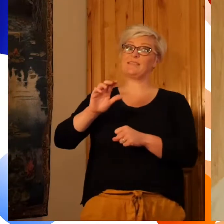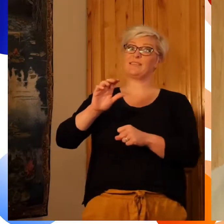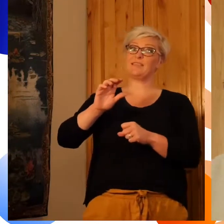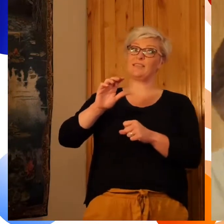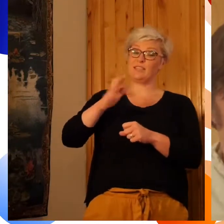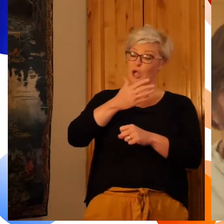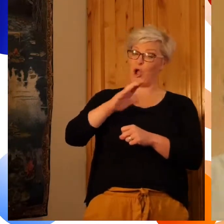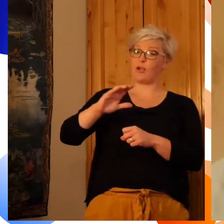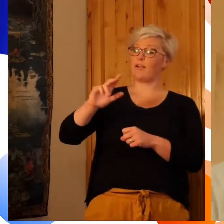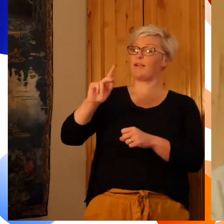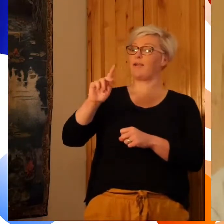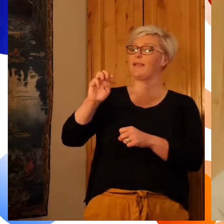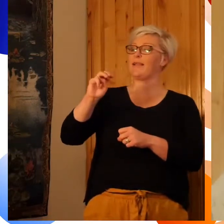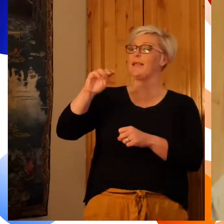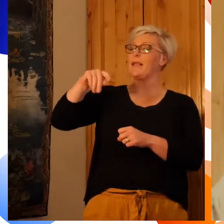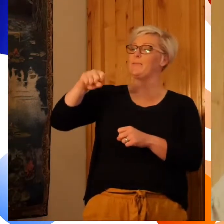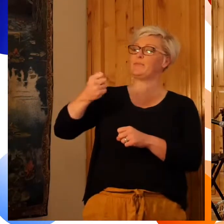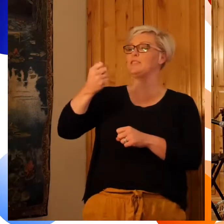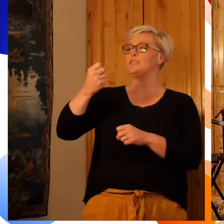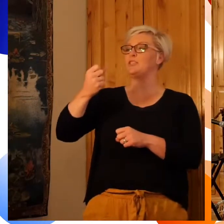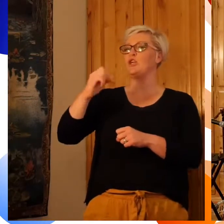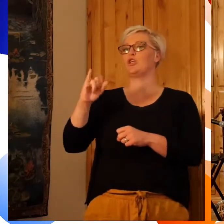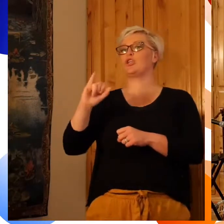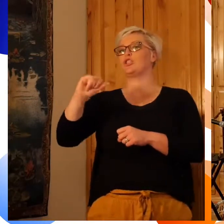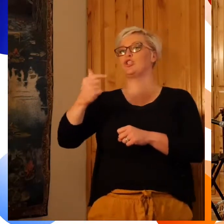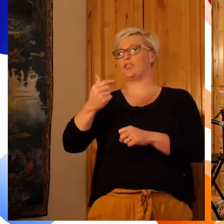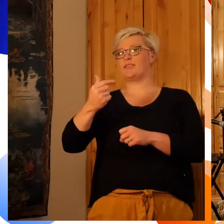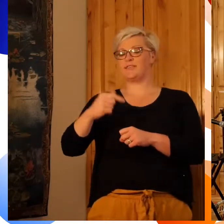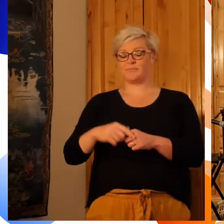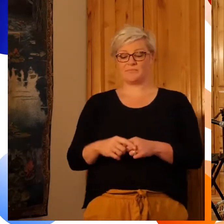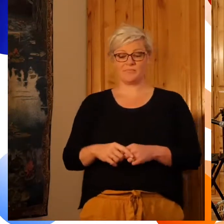course, like this.